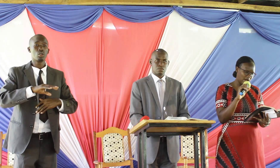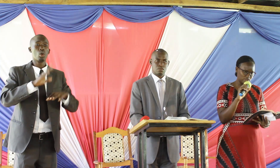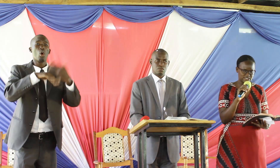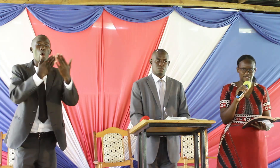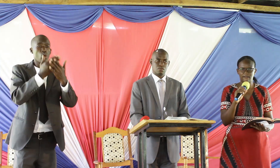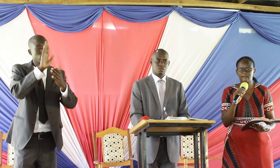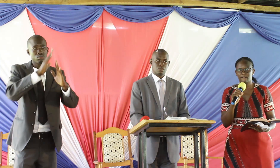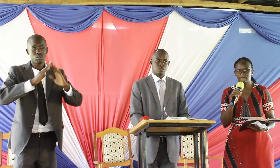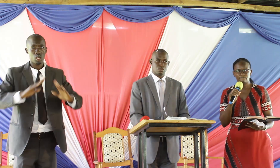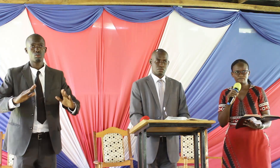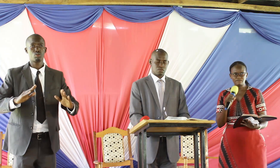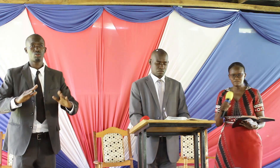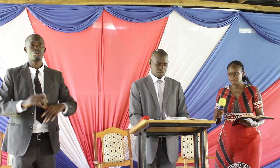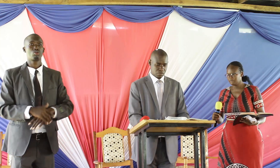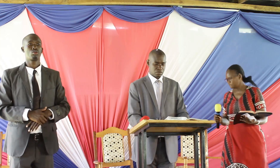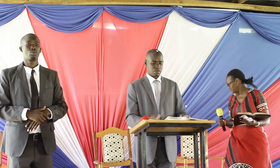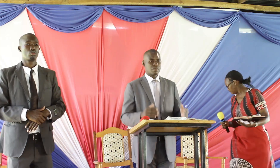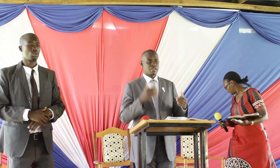his house.